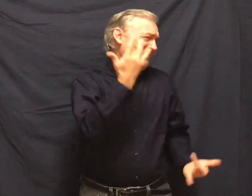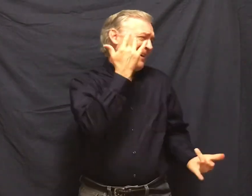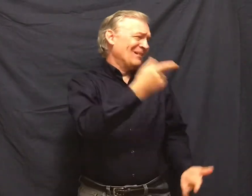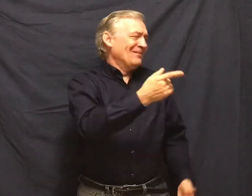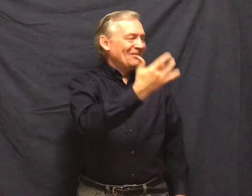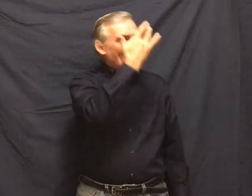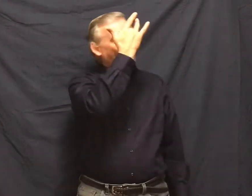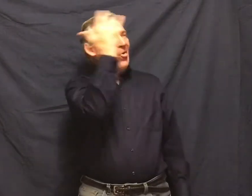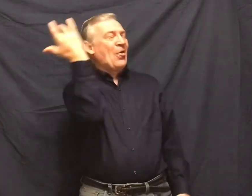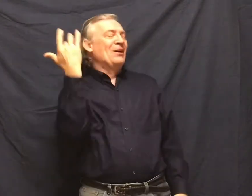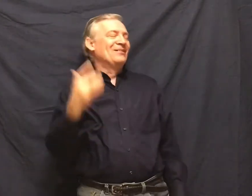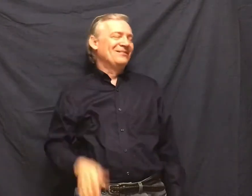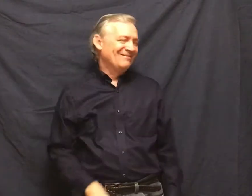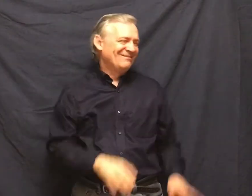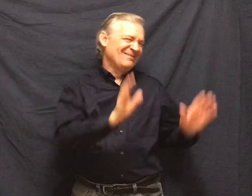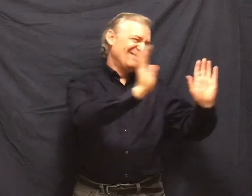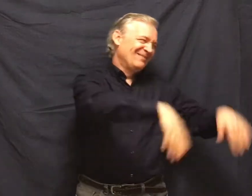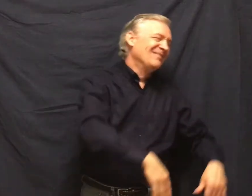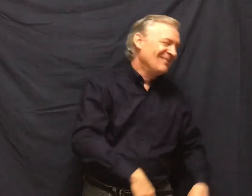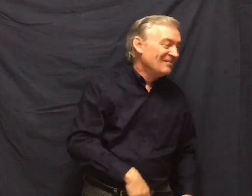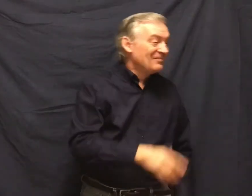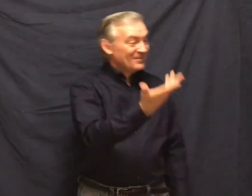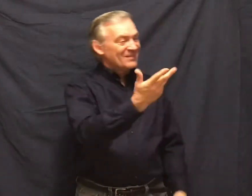Couple of weeks and them pups will be all right.